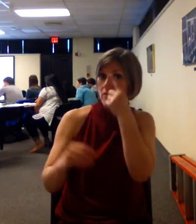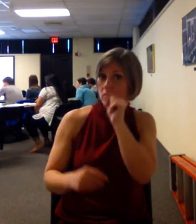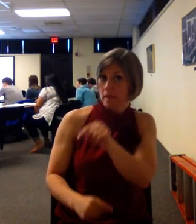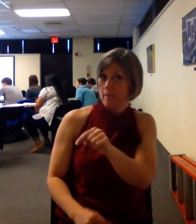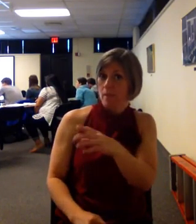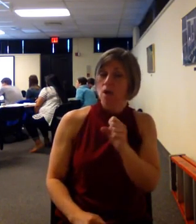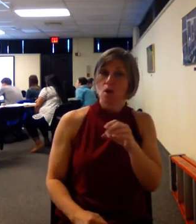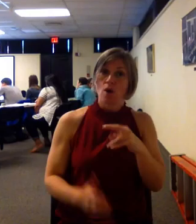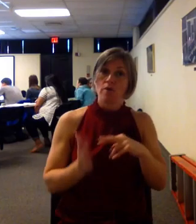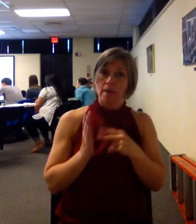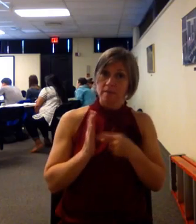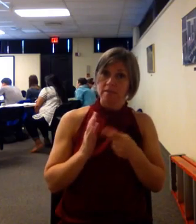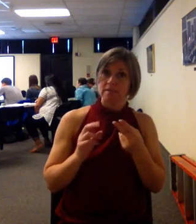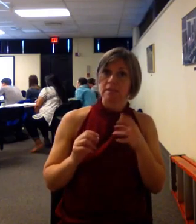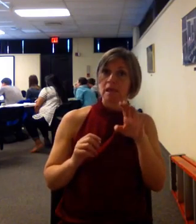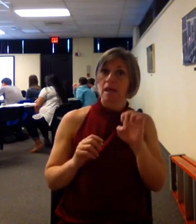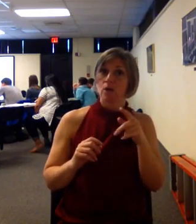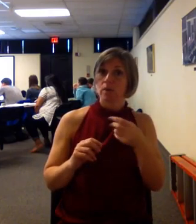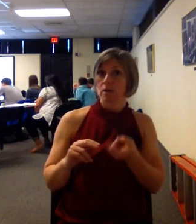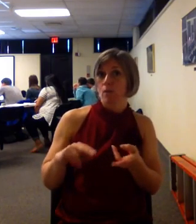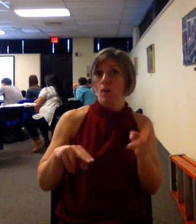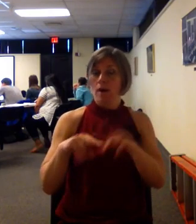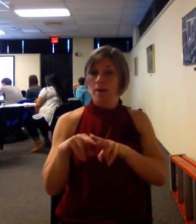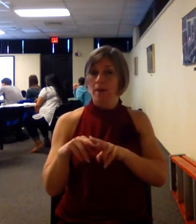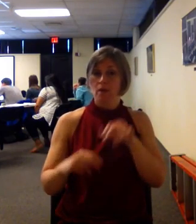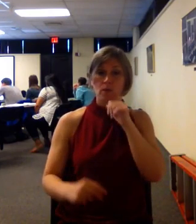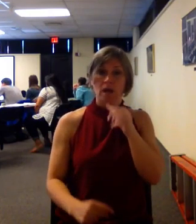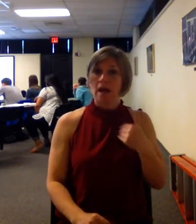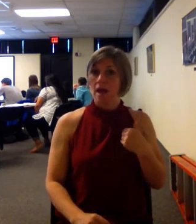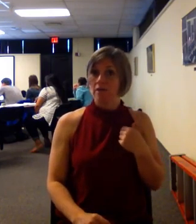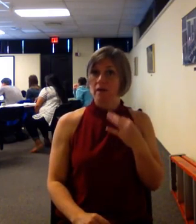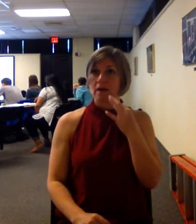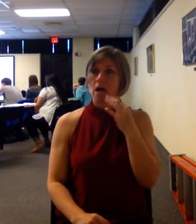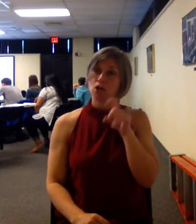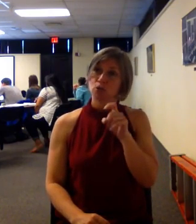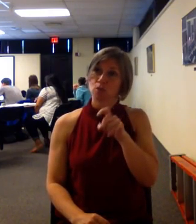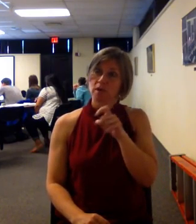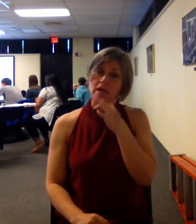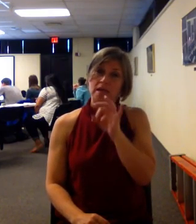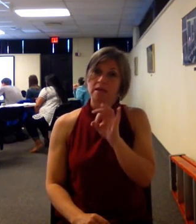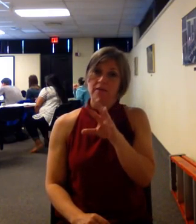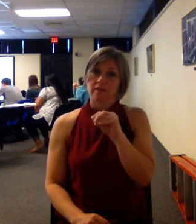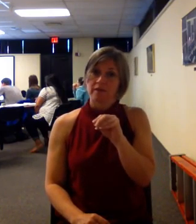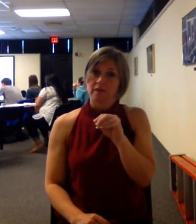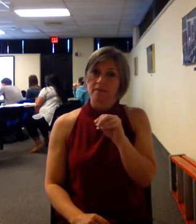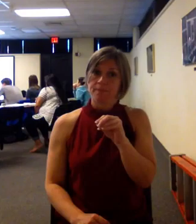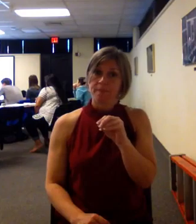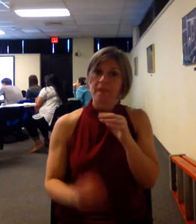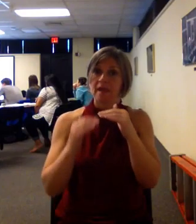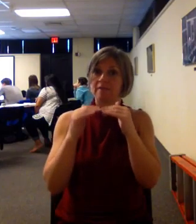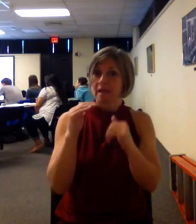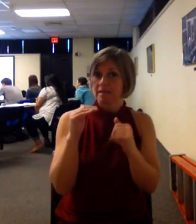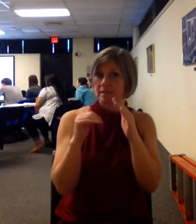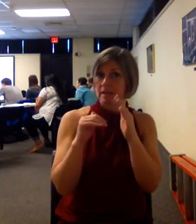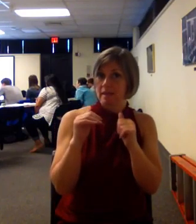cost of equity up, because instead of having $19.50, I guess I should have put the number there, they have less than that, but they still have to come up with